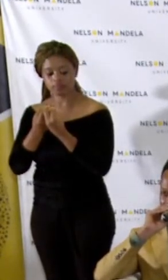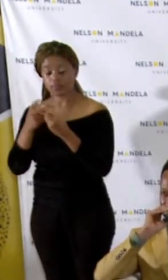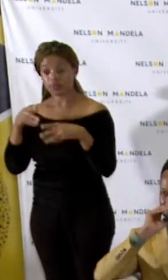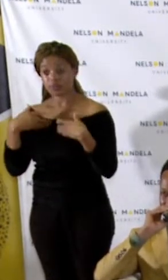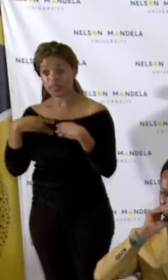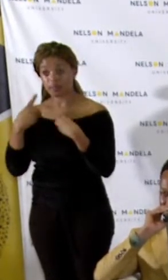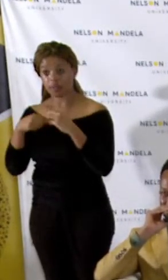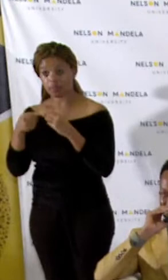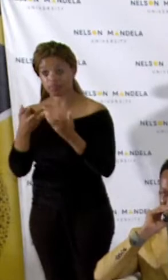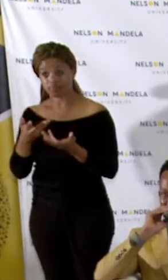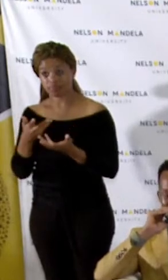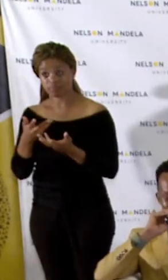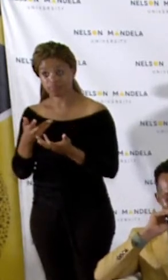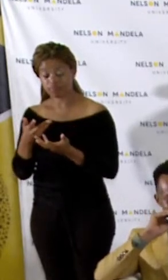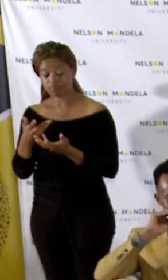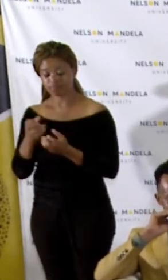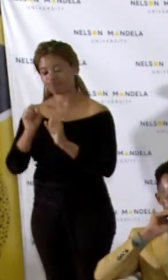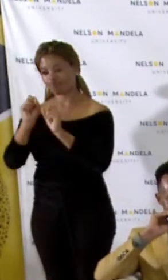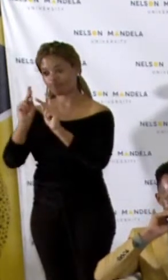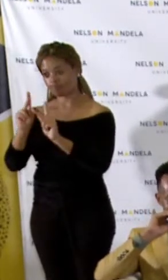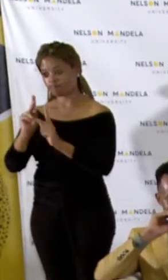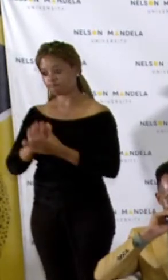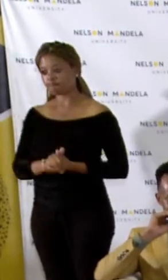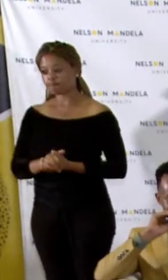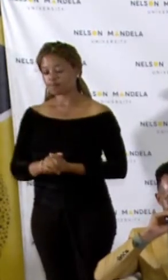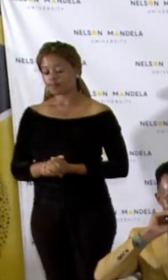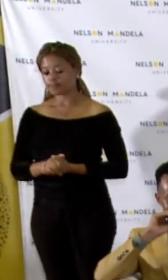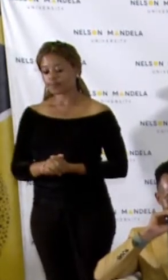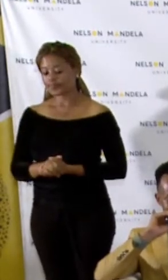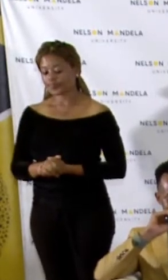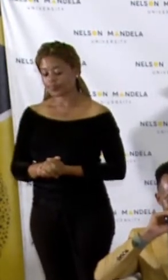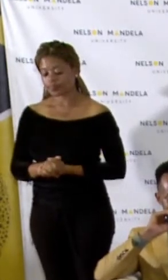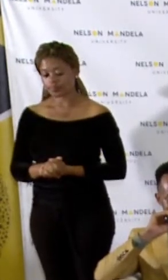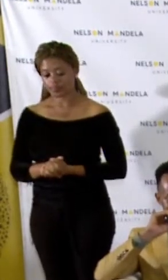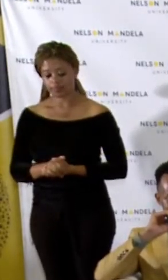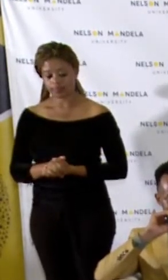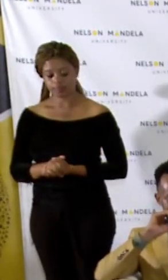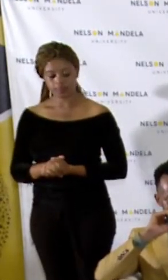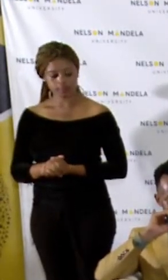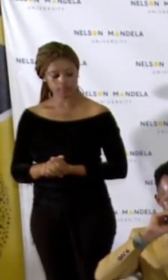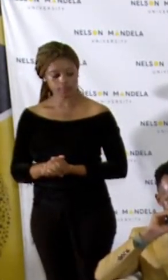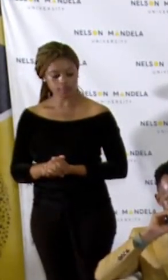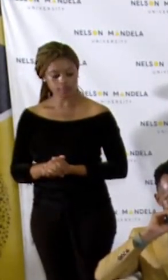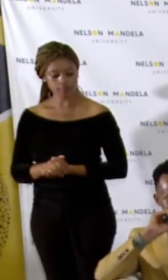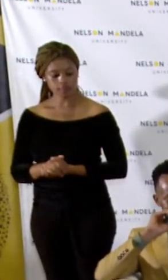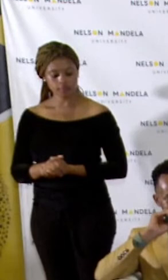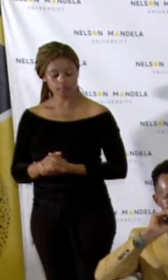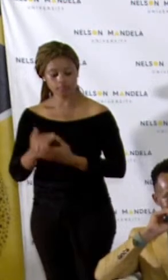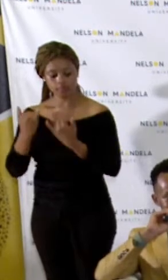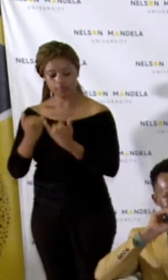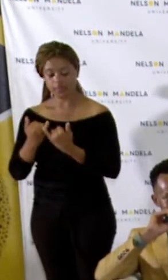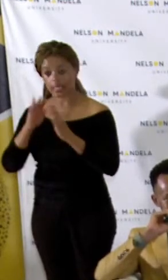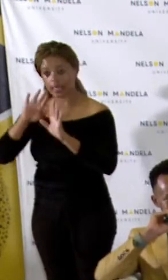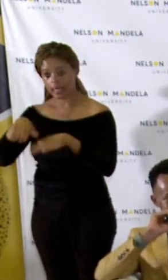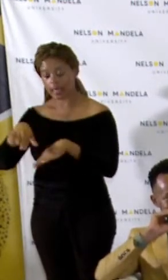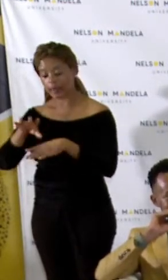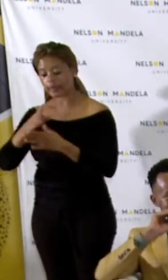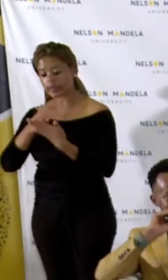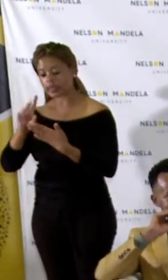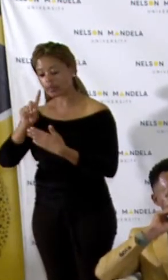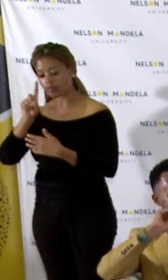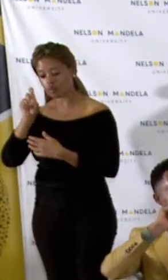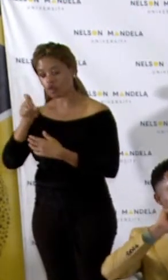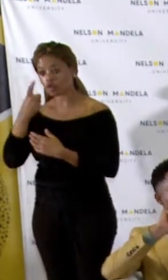about that? Okay, cool. All right, so I'm gonna leave some questions for